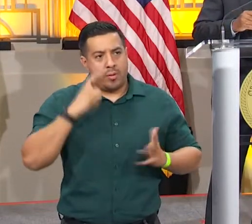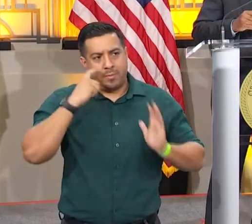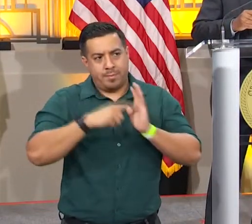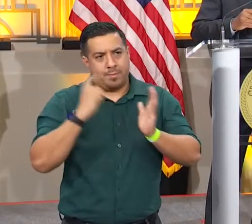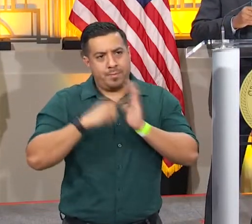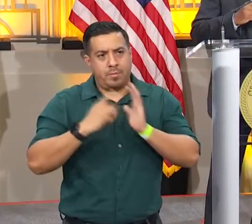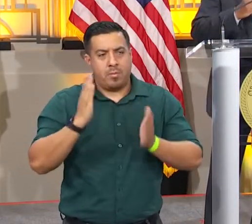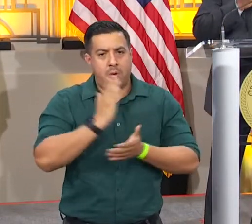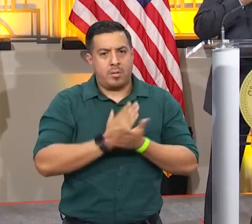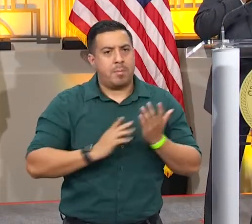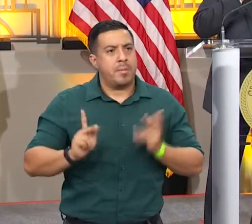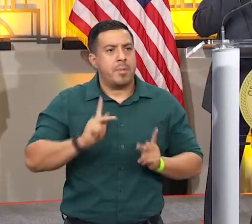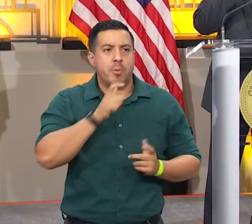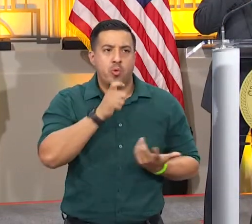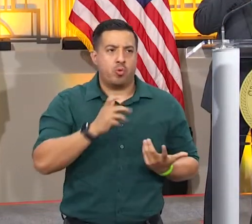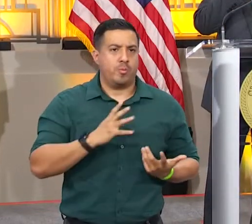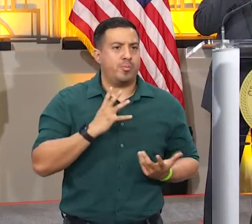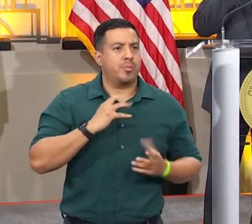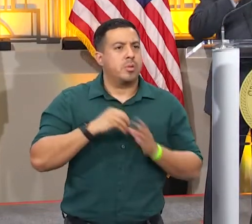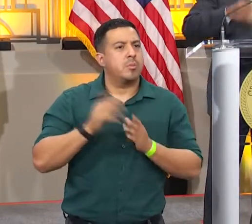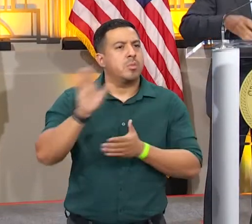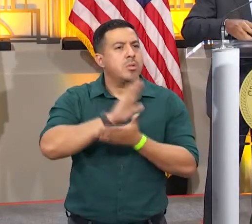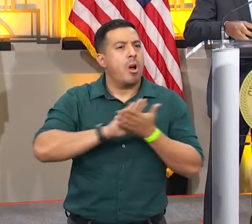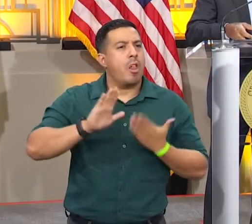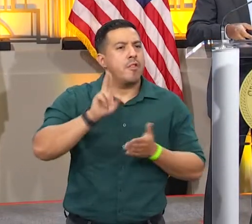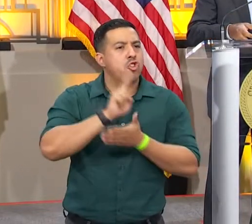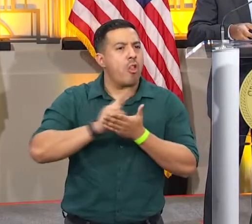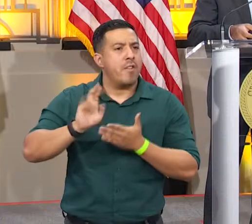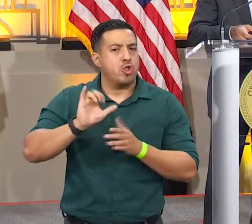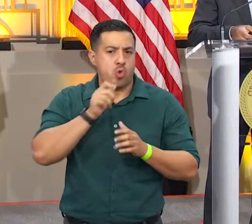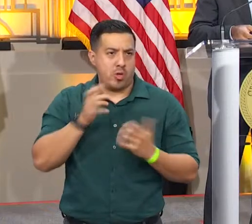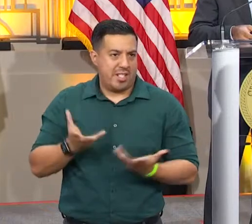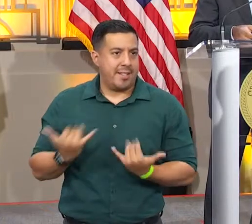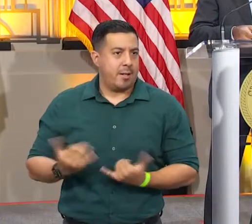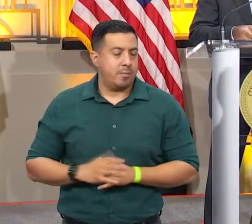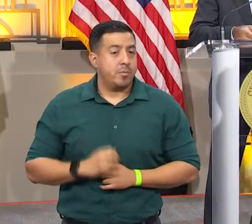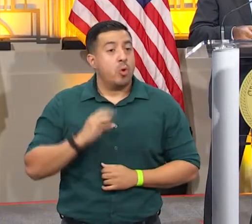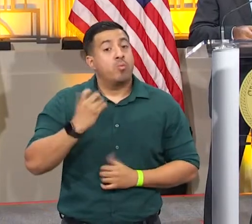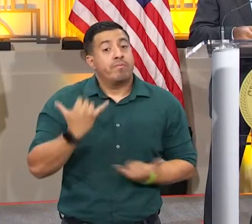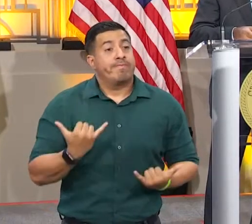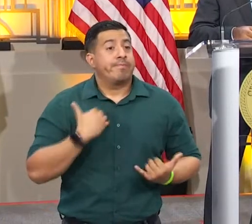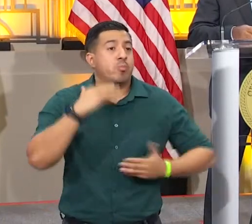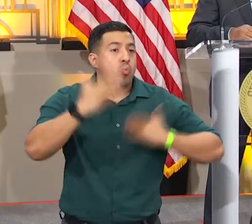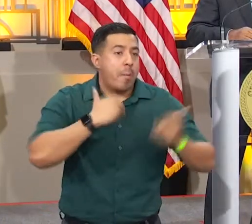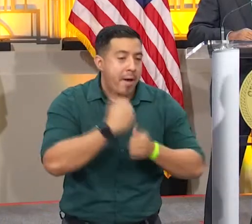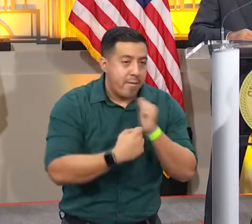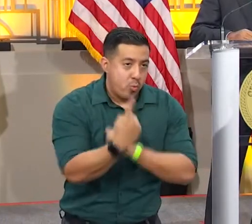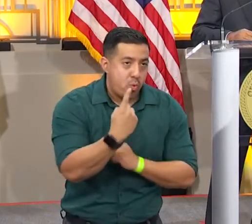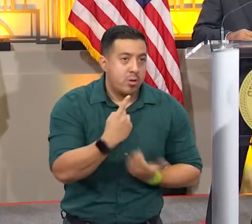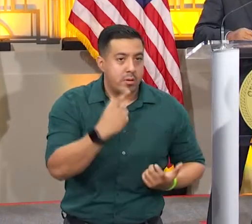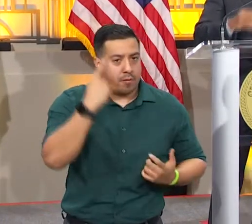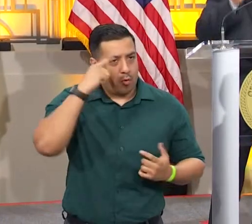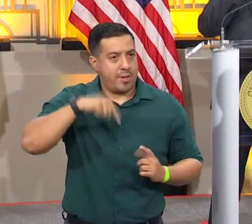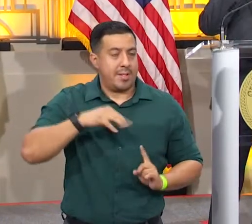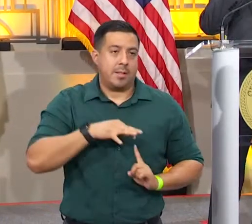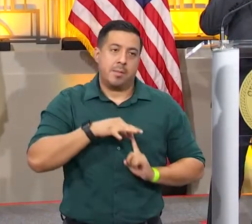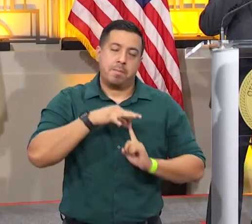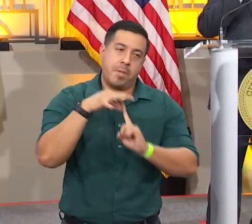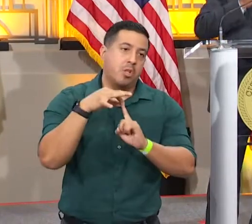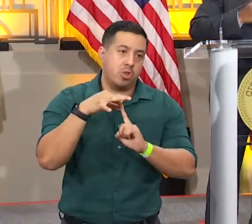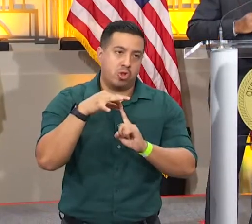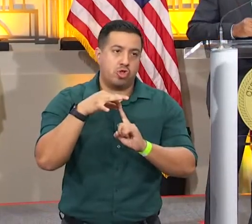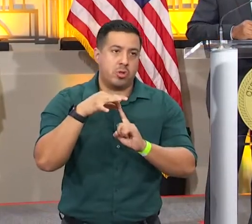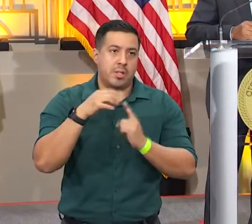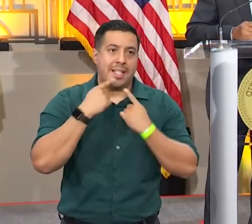outstanding colleges and universities that are here. So welcome everyone, and thank you for being here for this